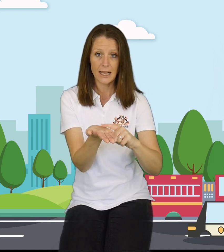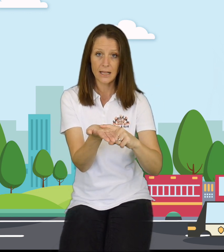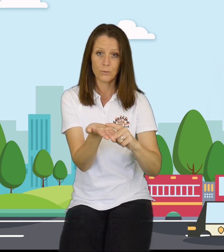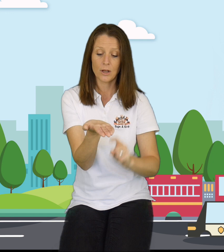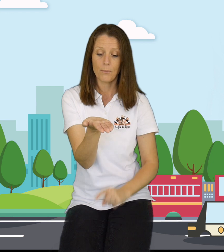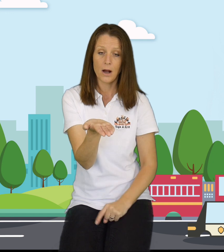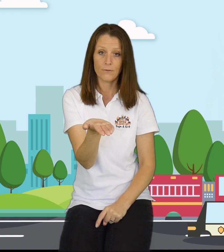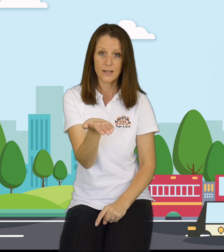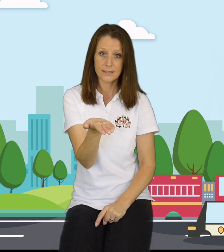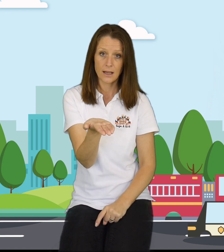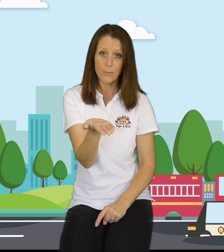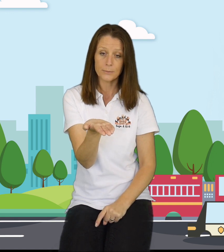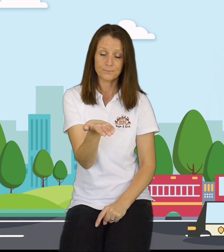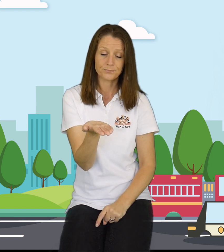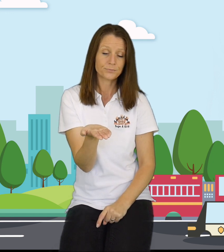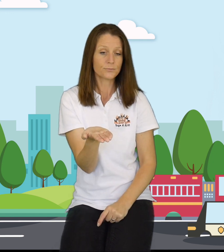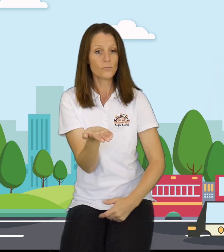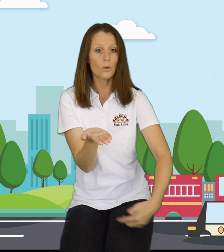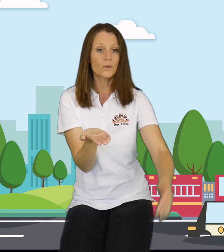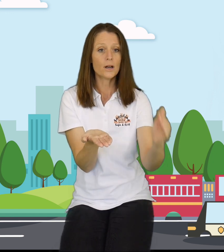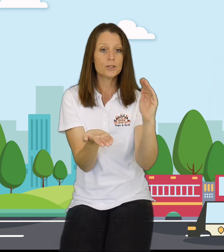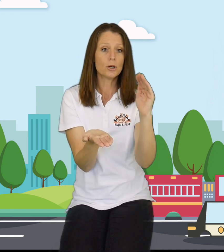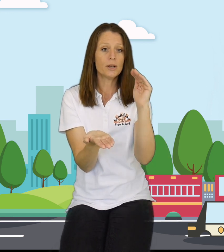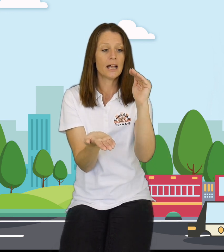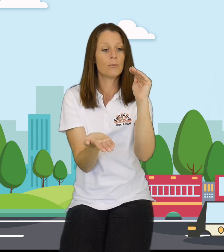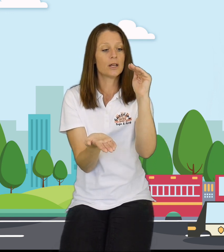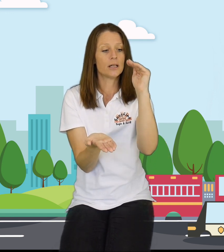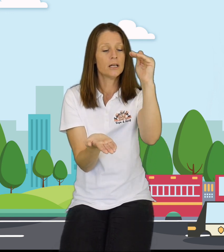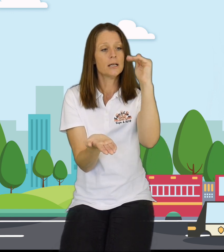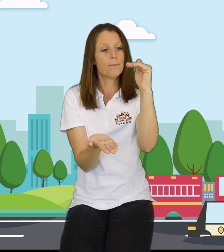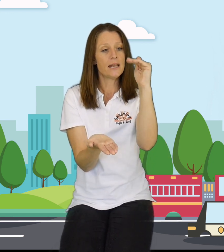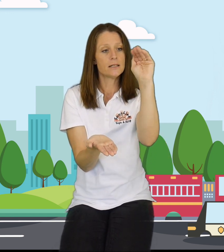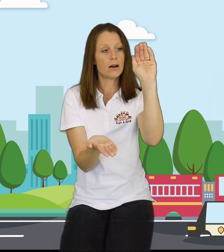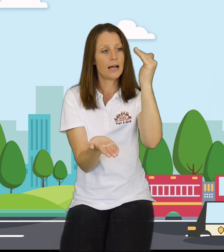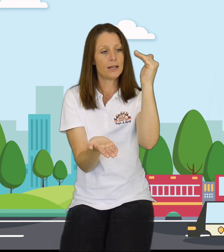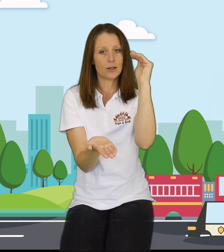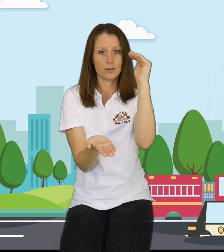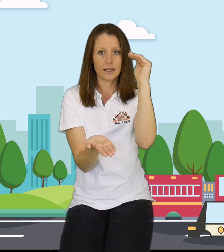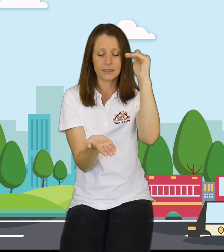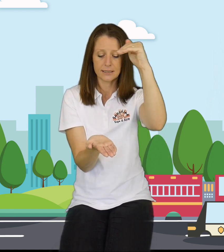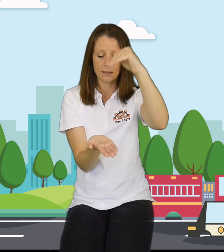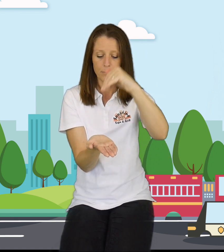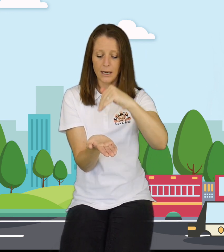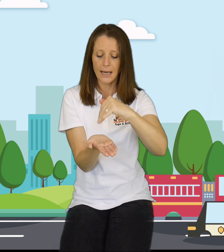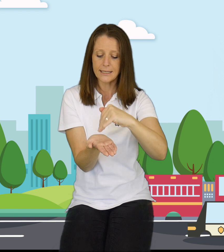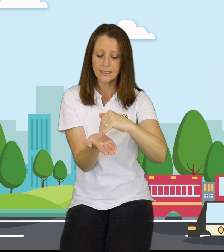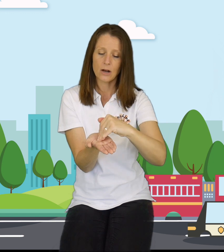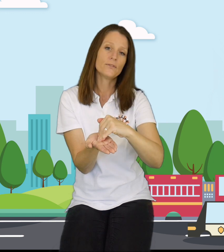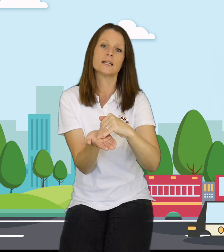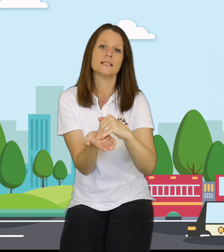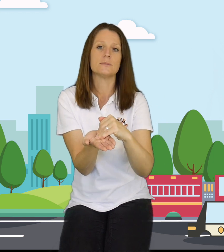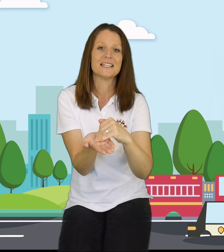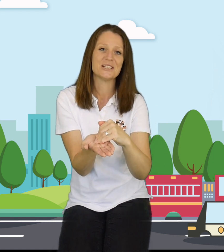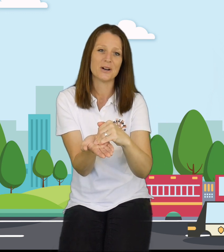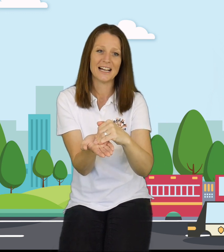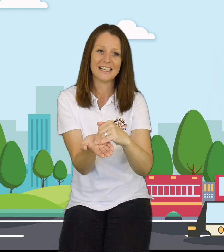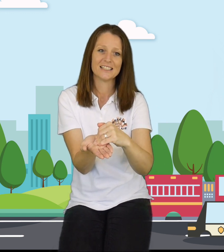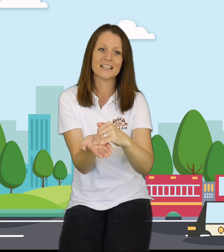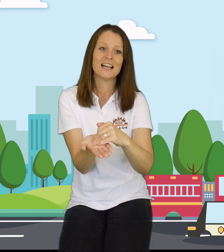hand with our palm facing up. With our dominant hand, we're going to bend our hand over like this and place our fingertips into our hand.